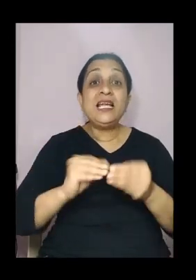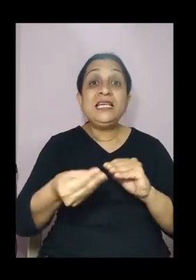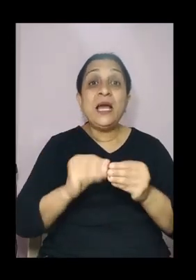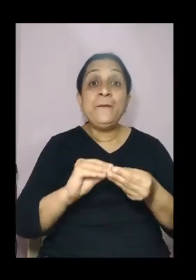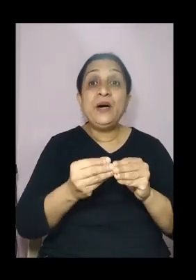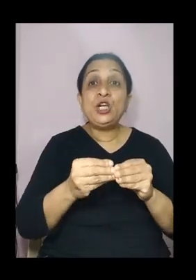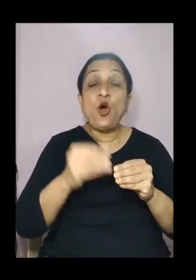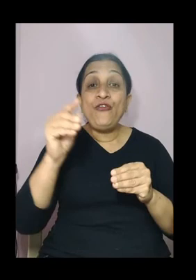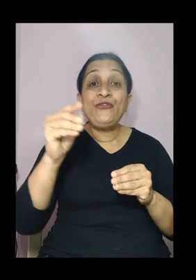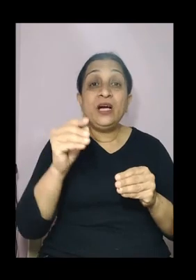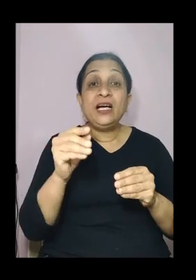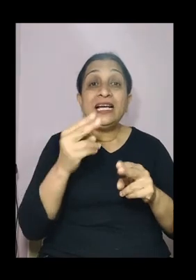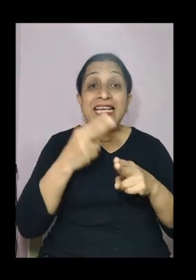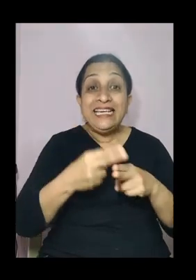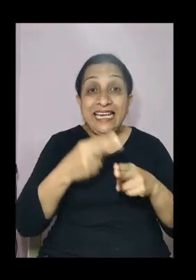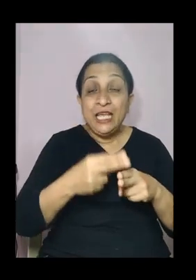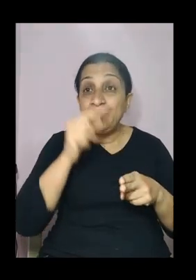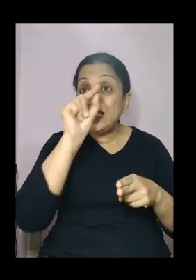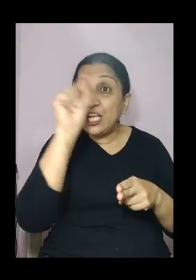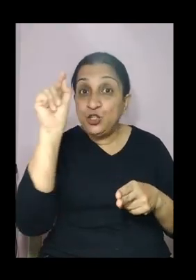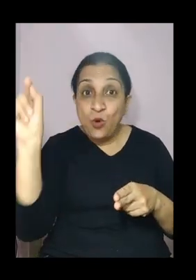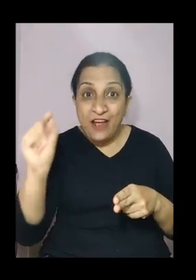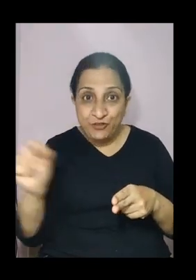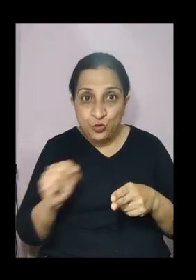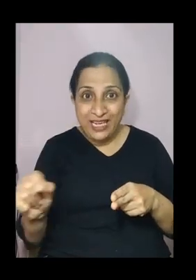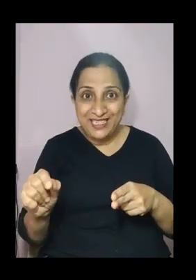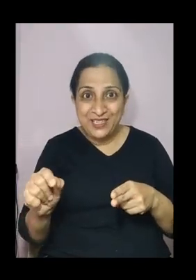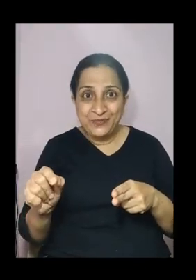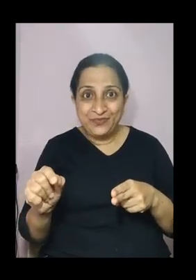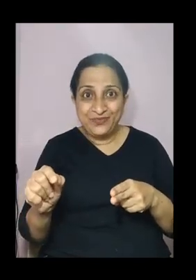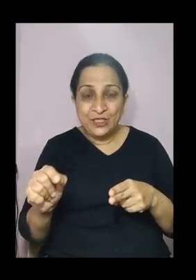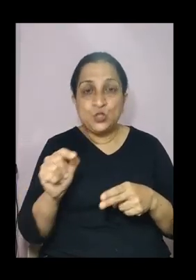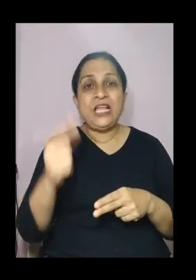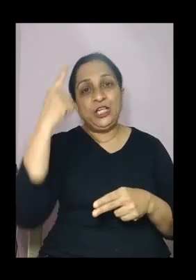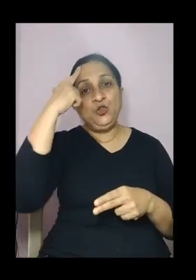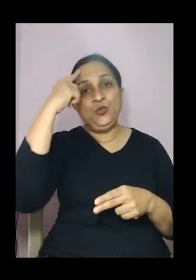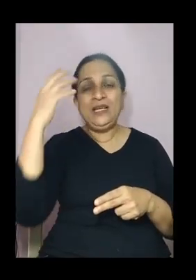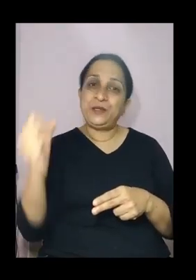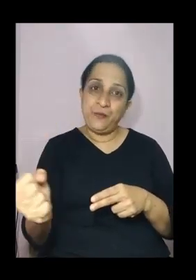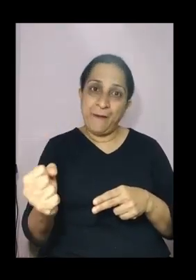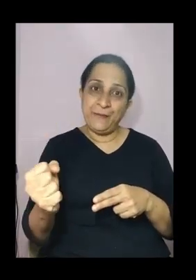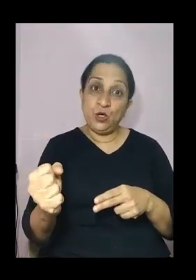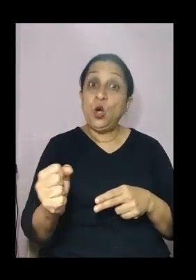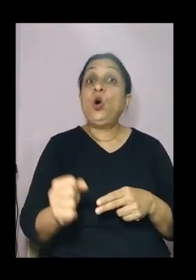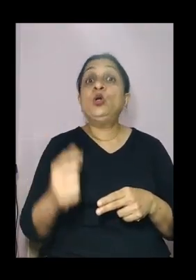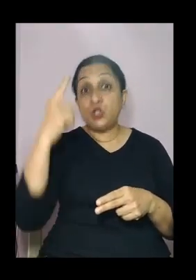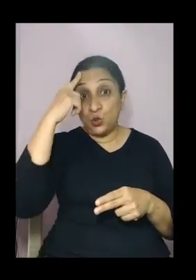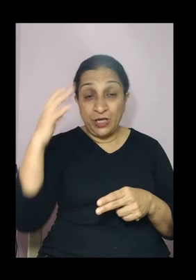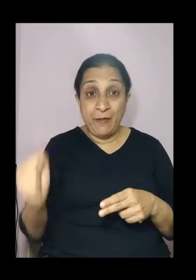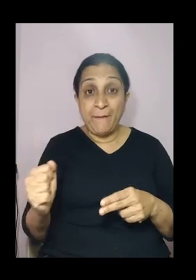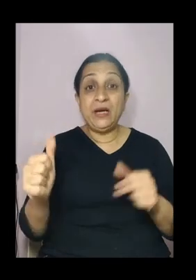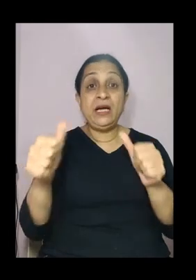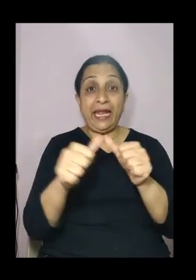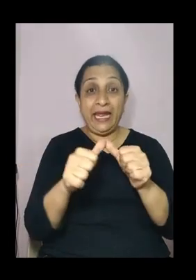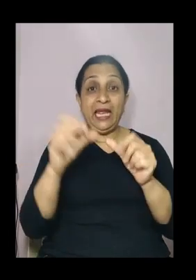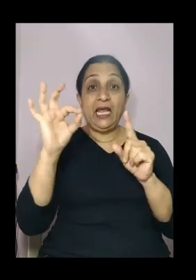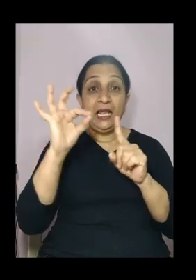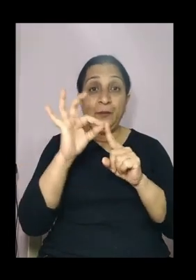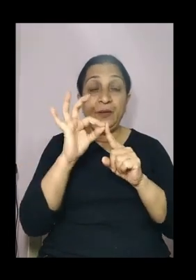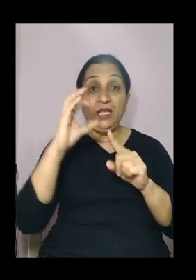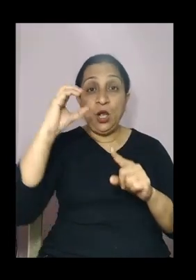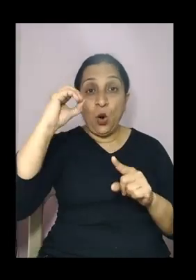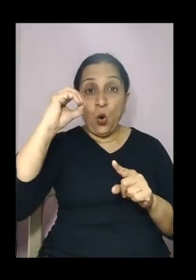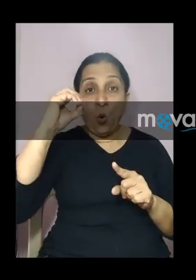the number of names that you have to write, so that you will remember. Also remember